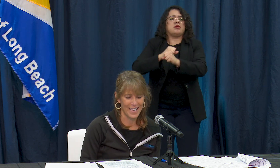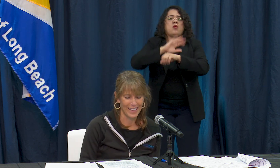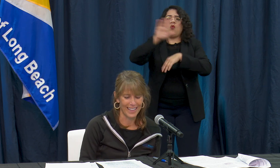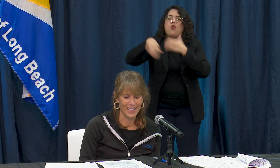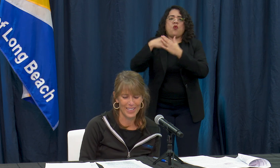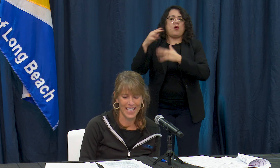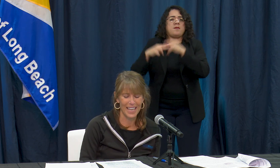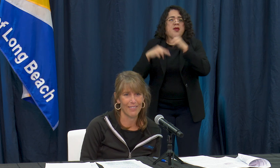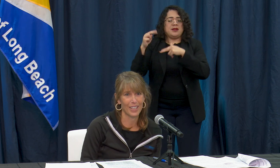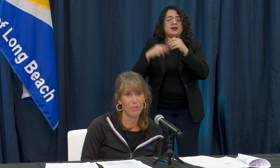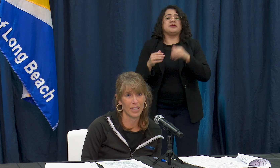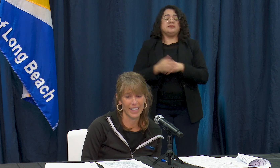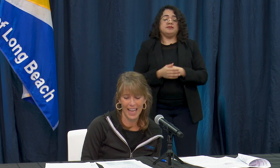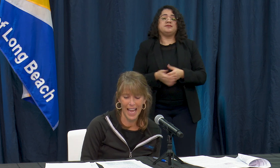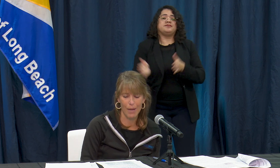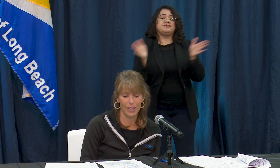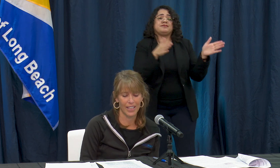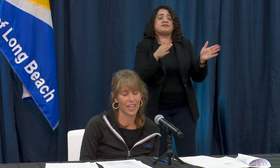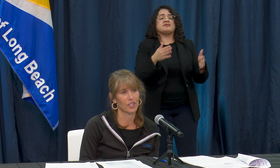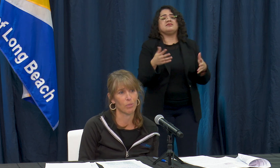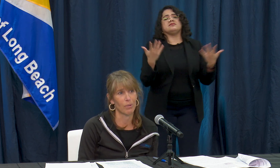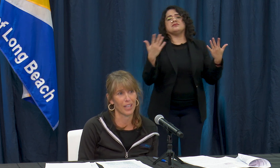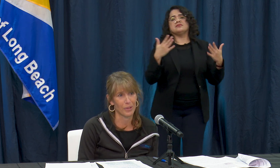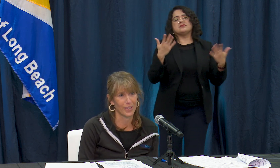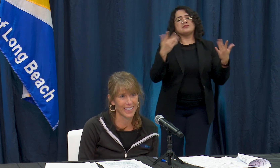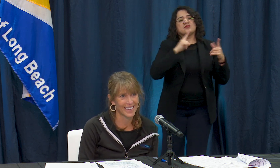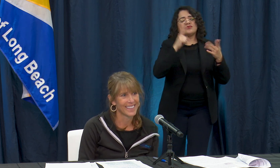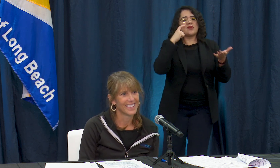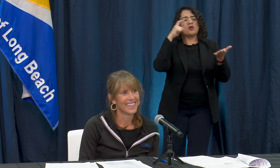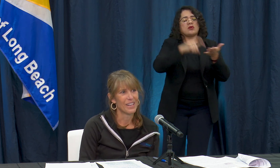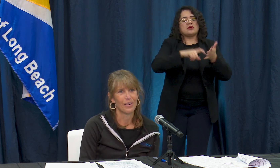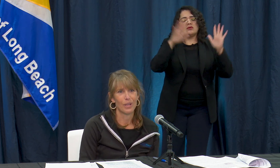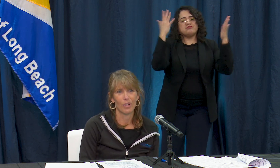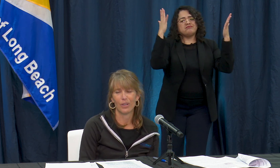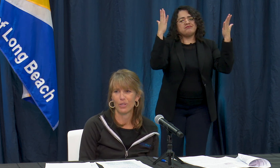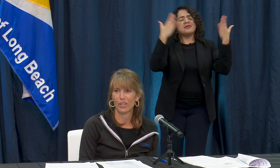Shifting again, I'd like to say a very big, happy National Public Health Week.